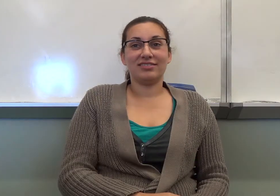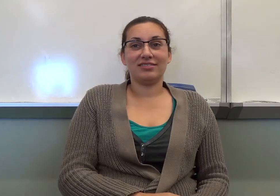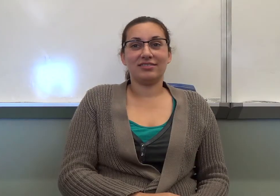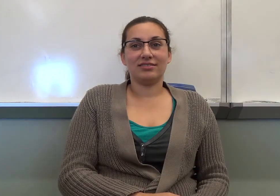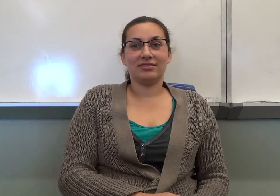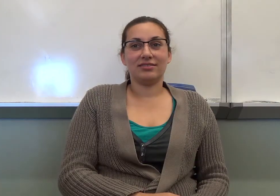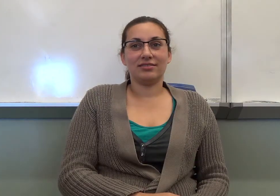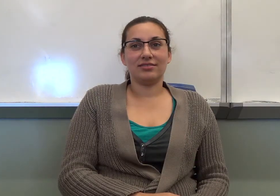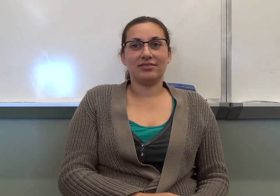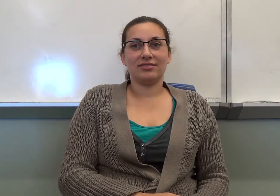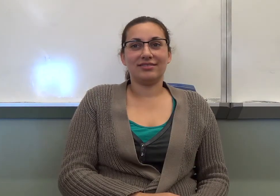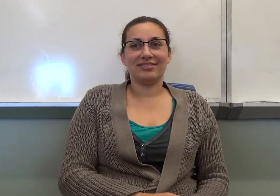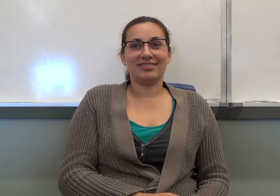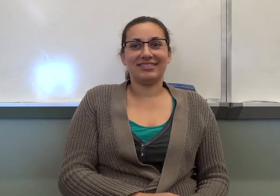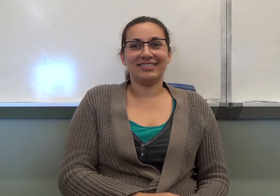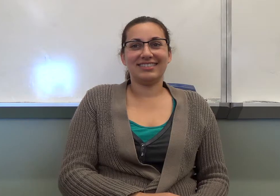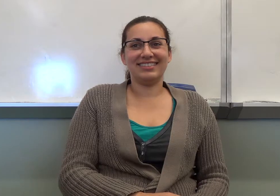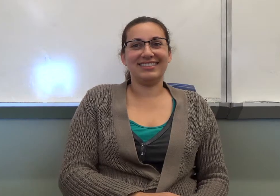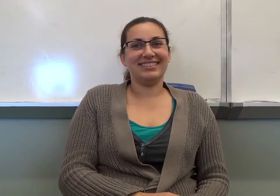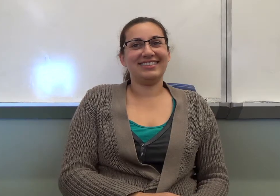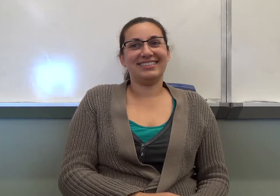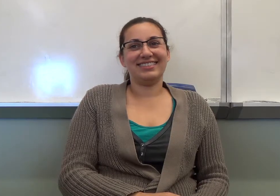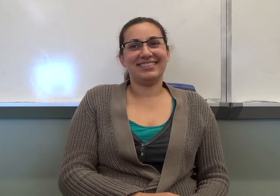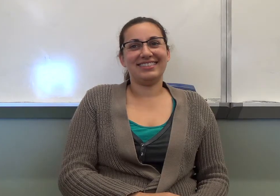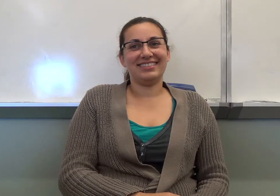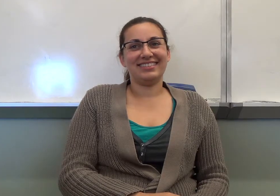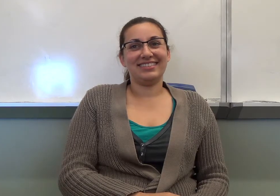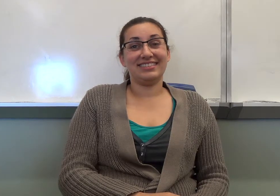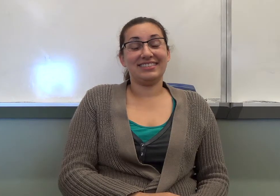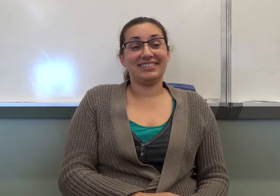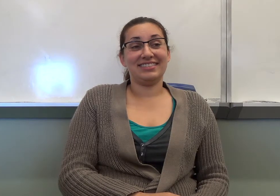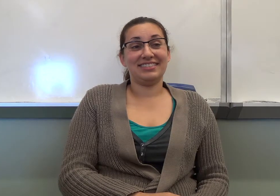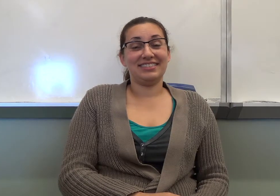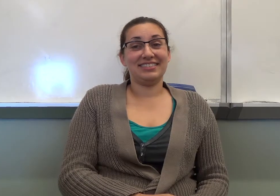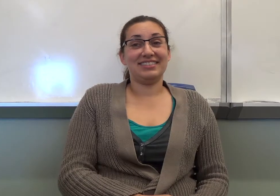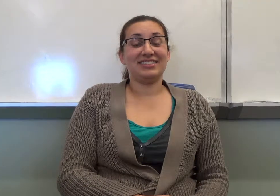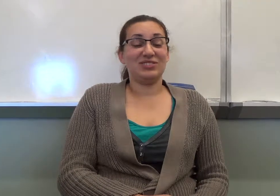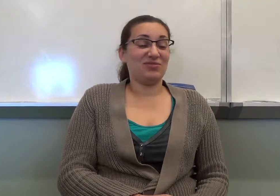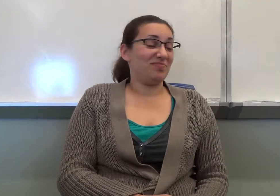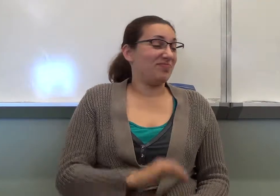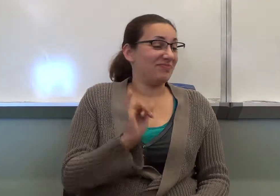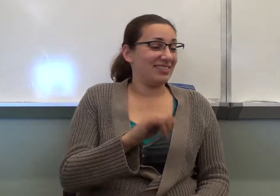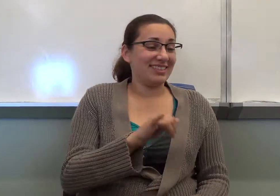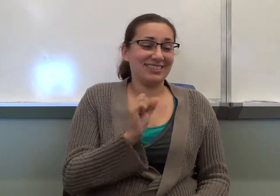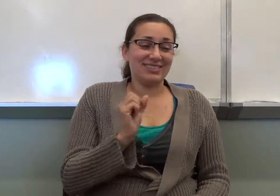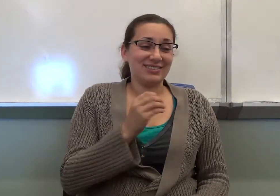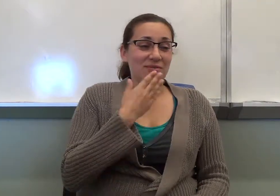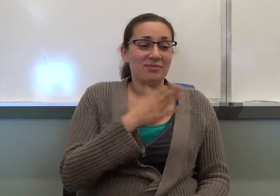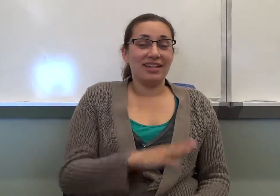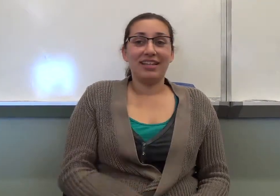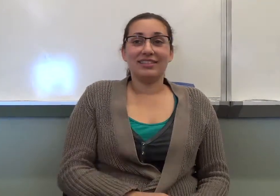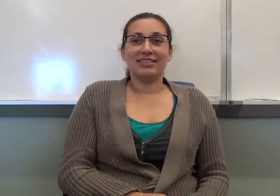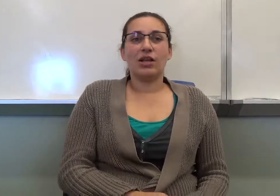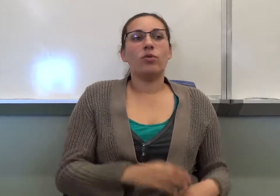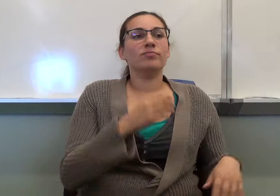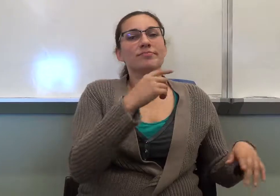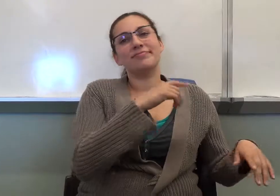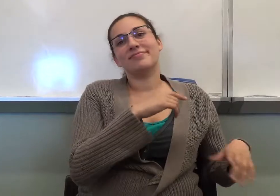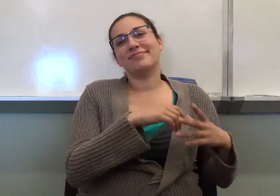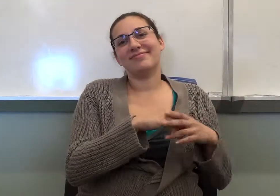So, and you see, is that an accident? The fact that a circle is a natural shape, And